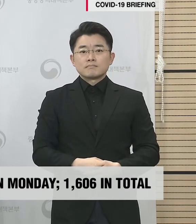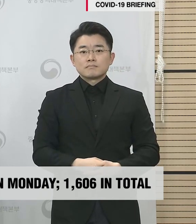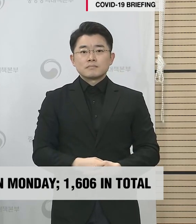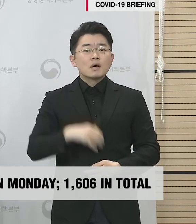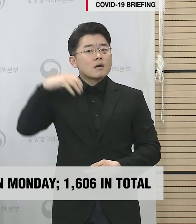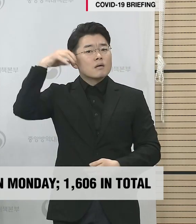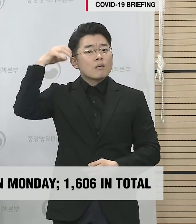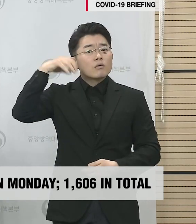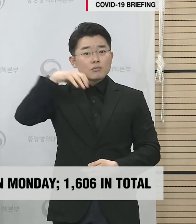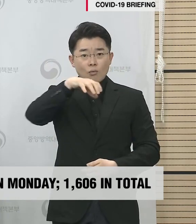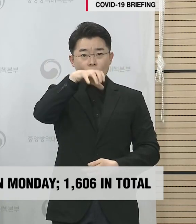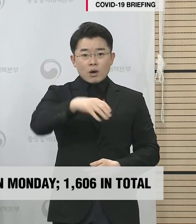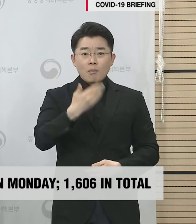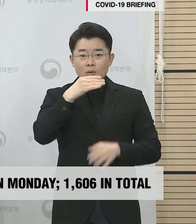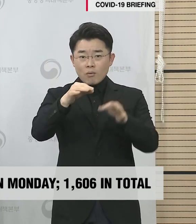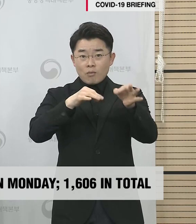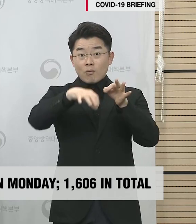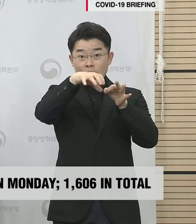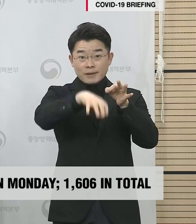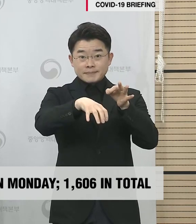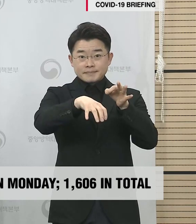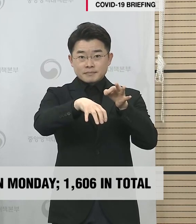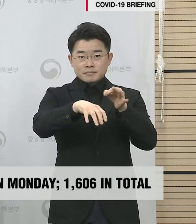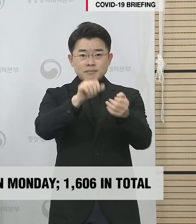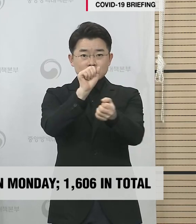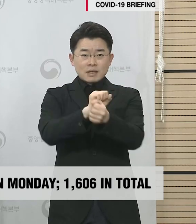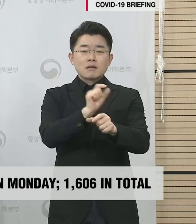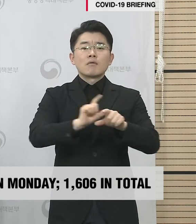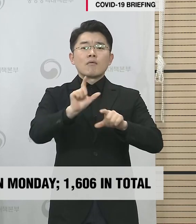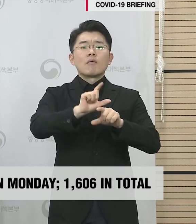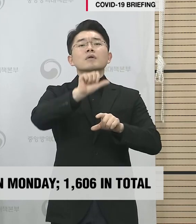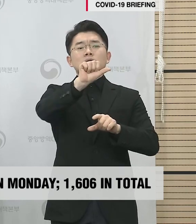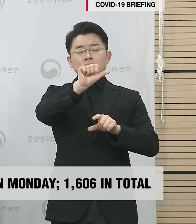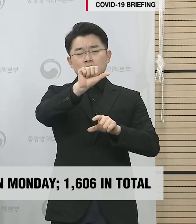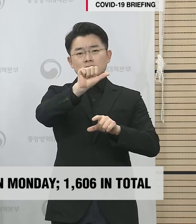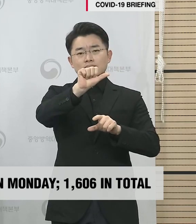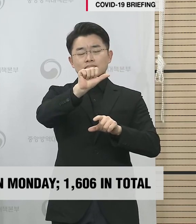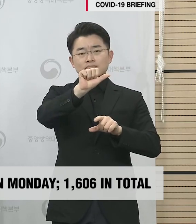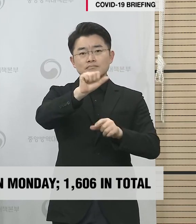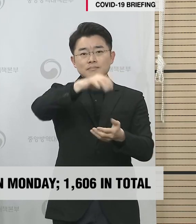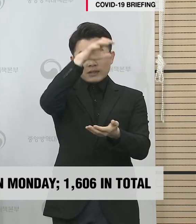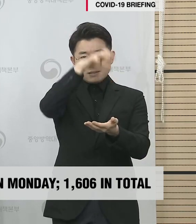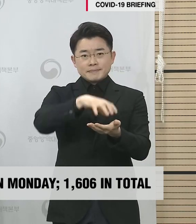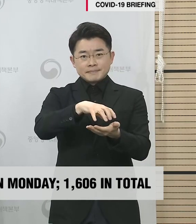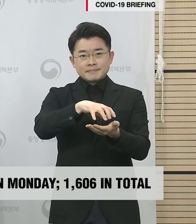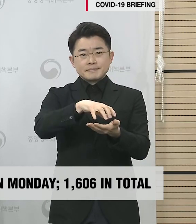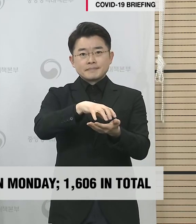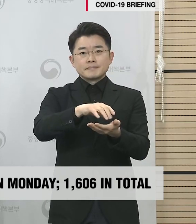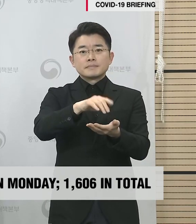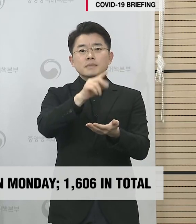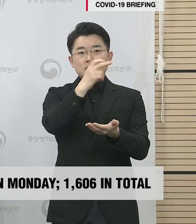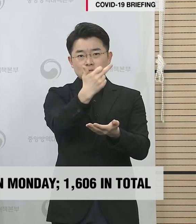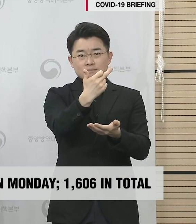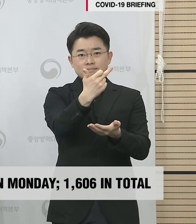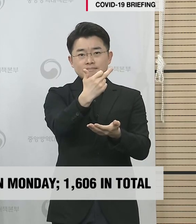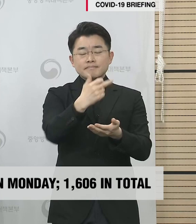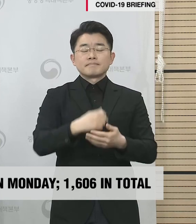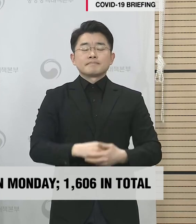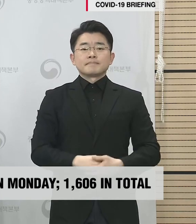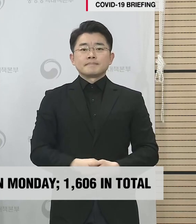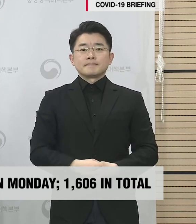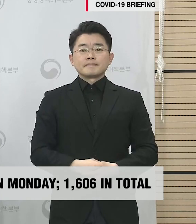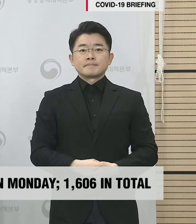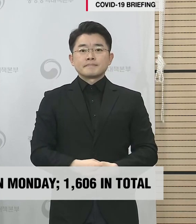confirmed to date. And in Seoul's Yeongdeungpo-gu District, in relation to a restaurant, we have 5 additional cases. In total, we have